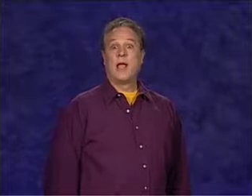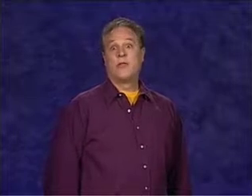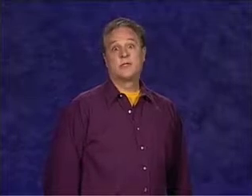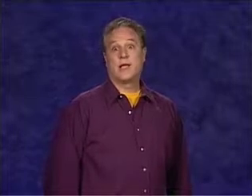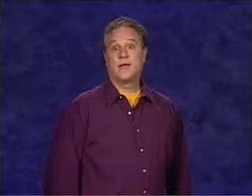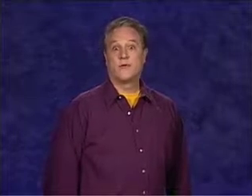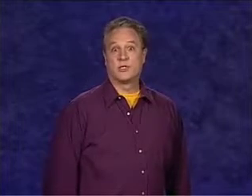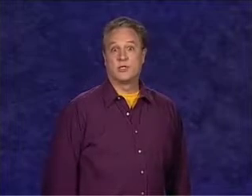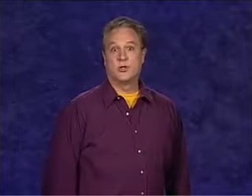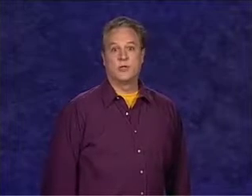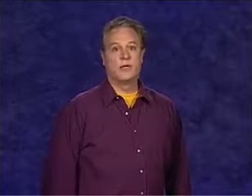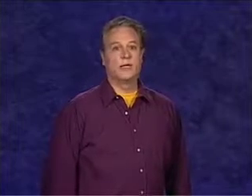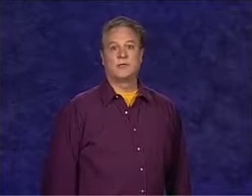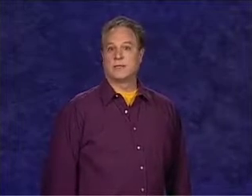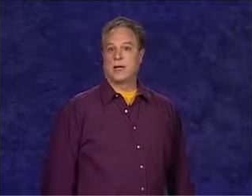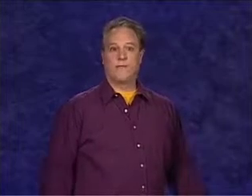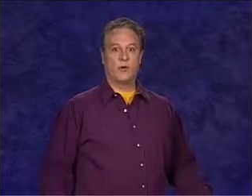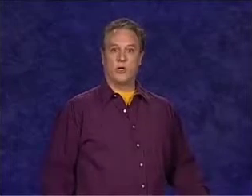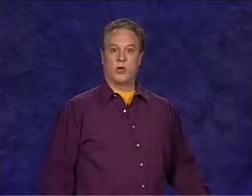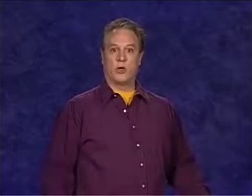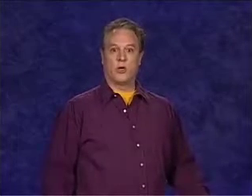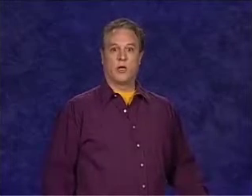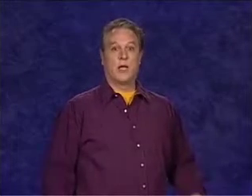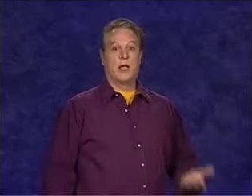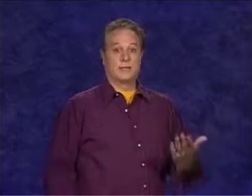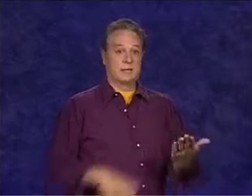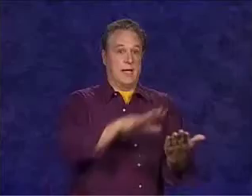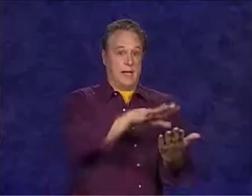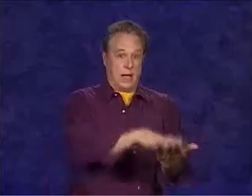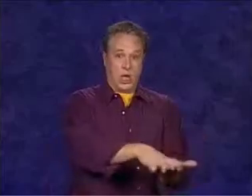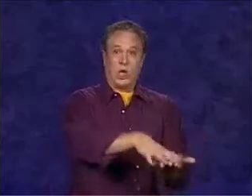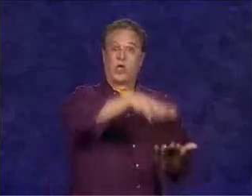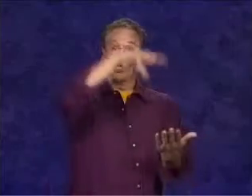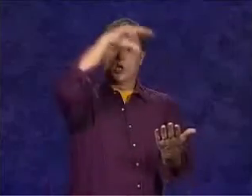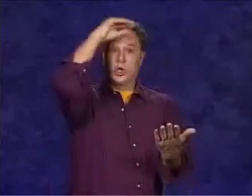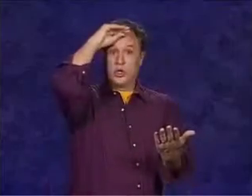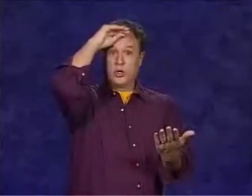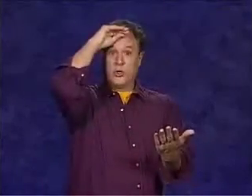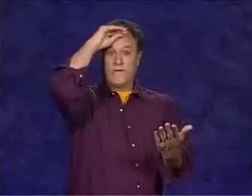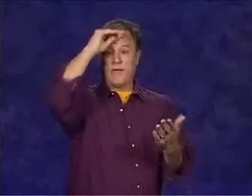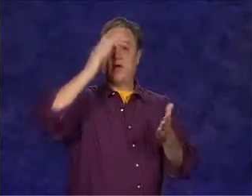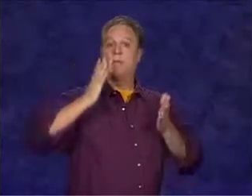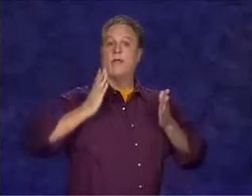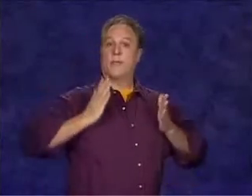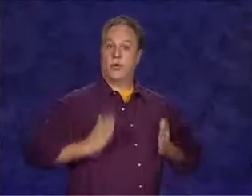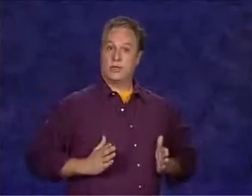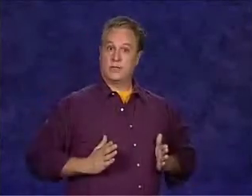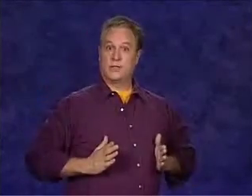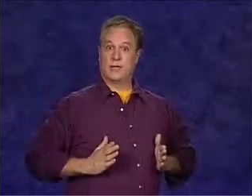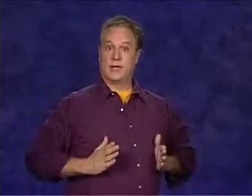The sign for student is the sign for learner. Sign learn followed by the person sign.